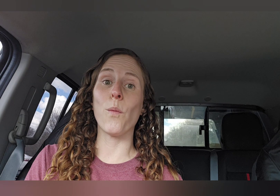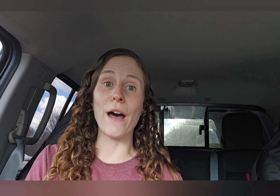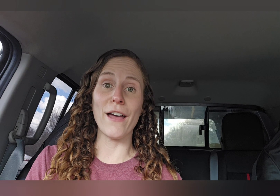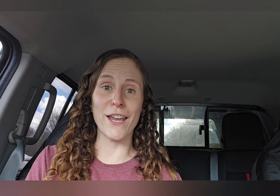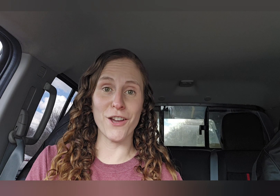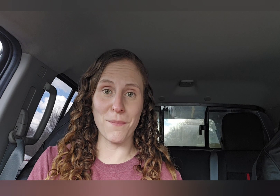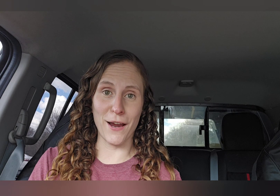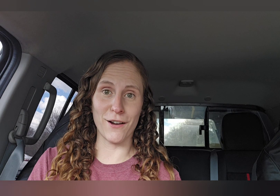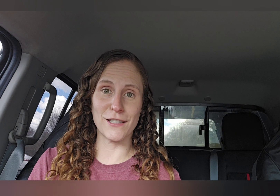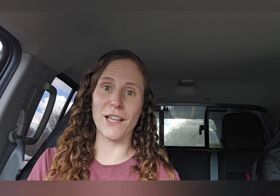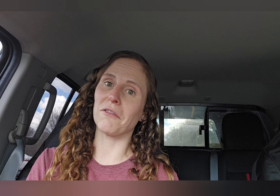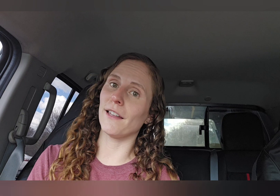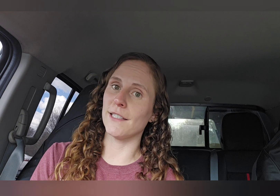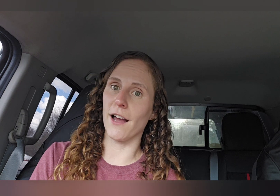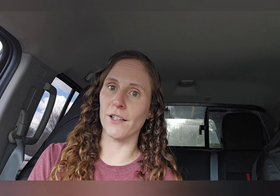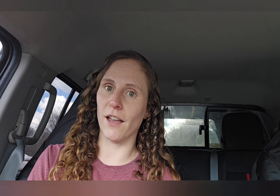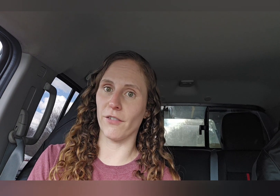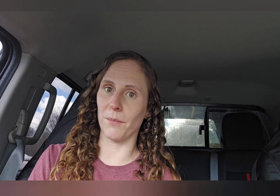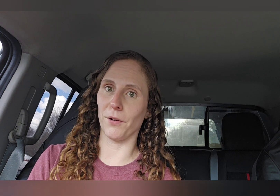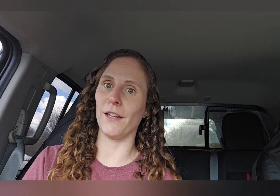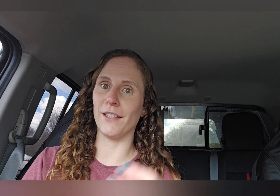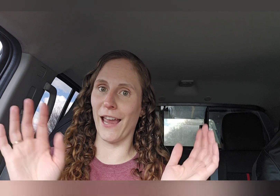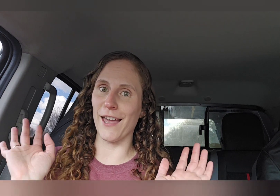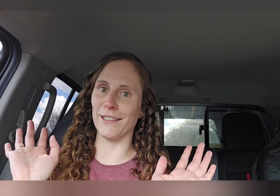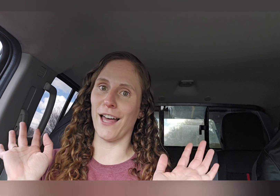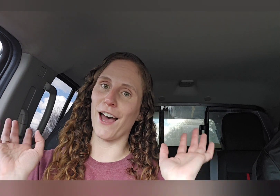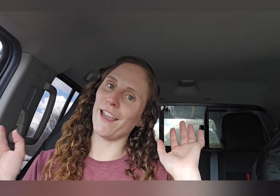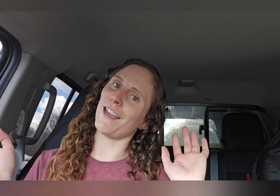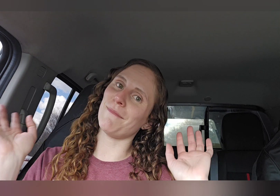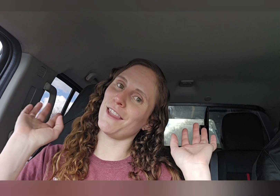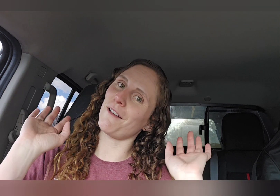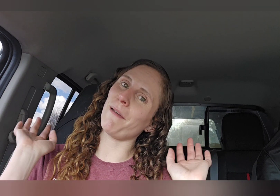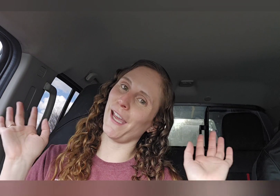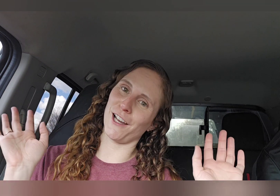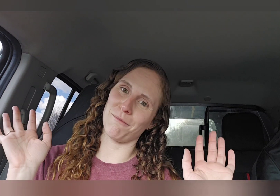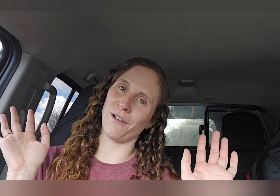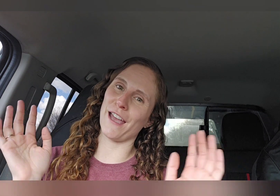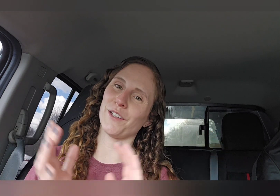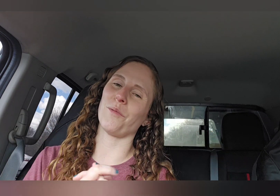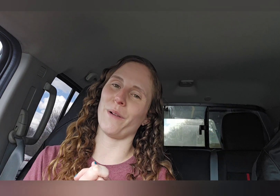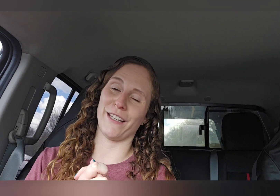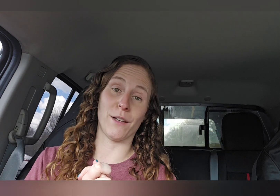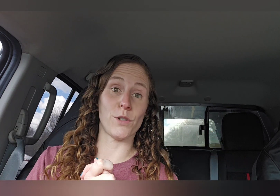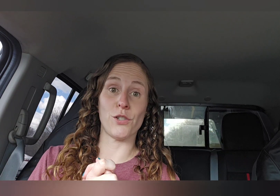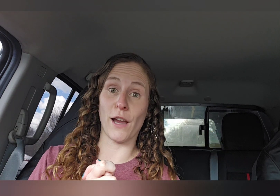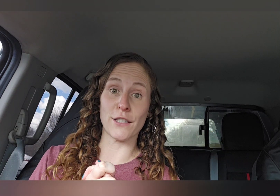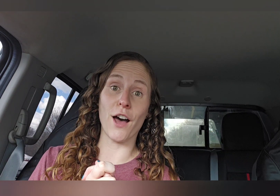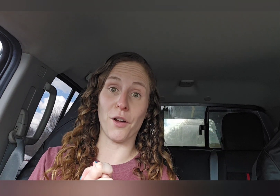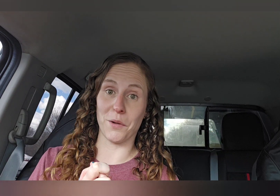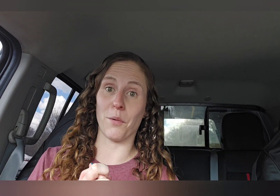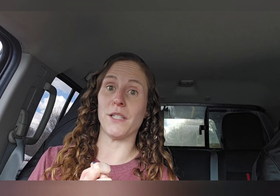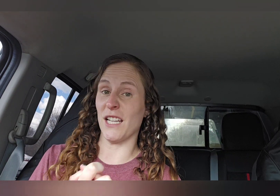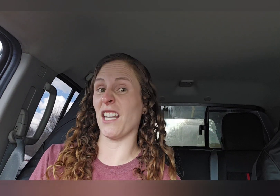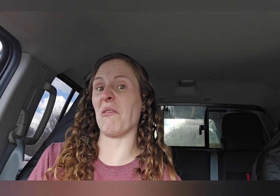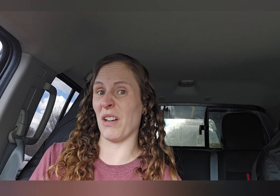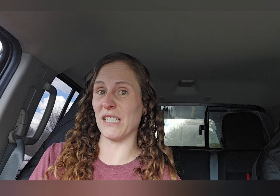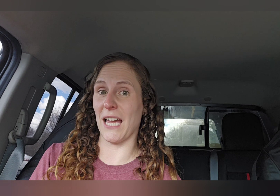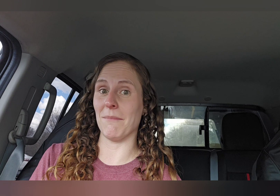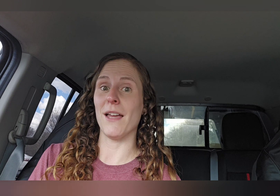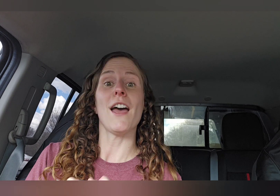Well, hey there, parents. Let's talk nonverbal. And yes, I am in the pickup line waiting, which you guys all know takes a long time.